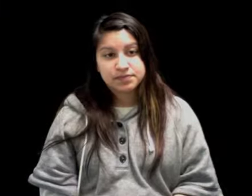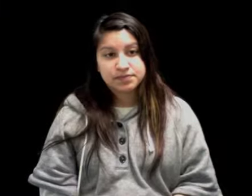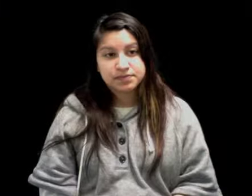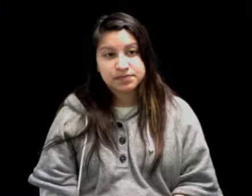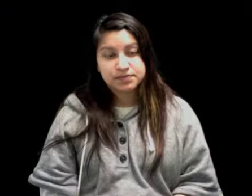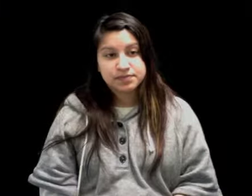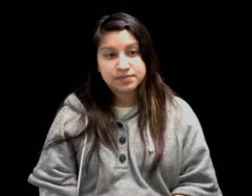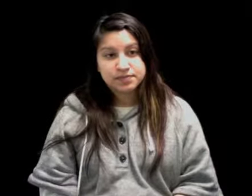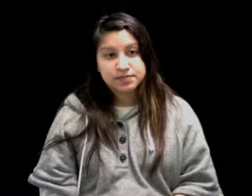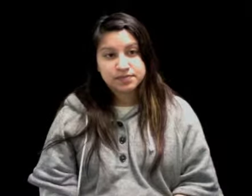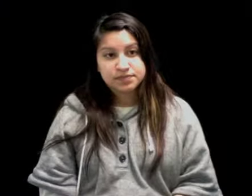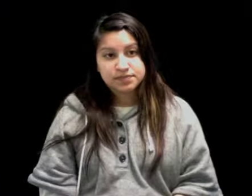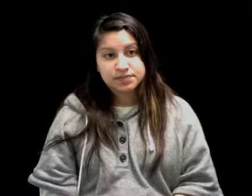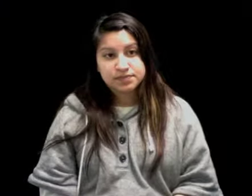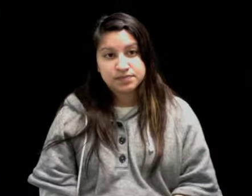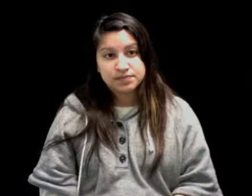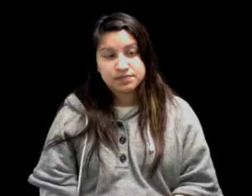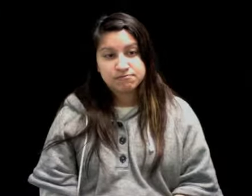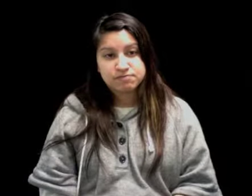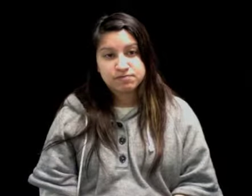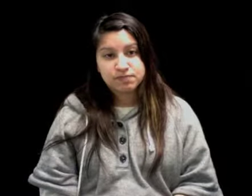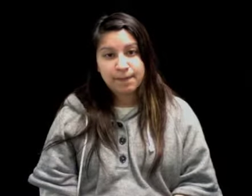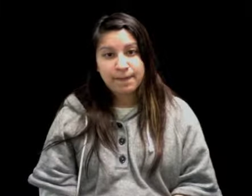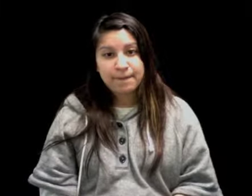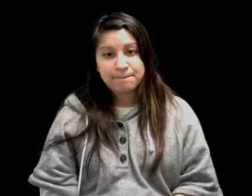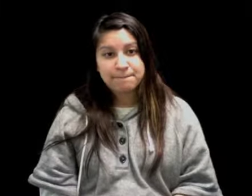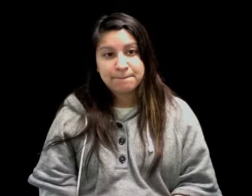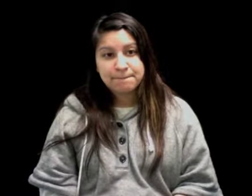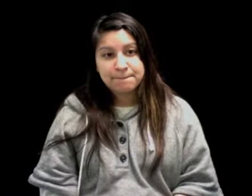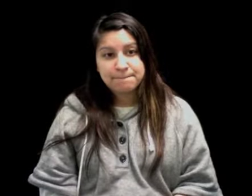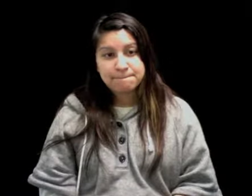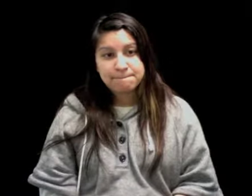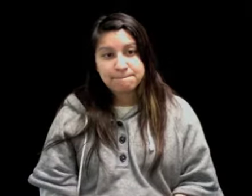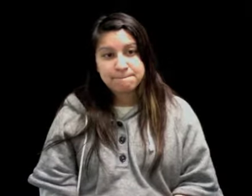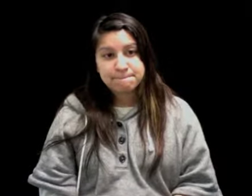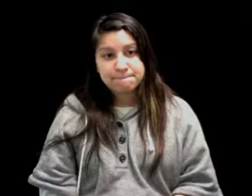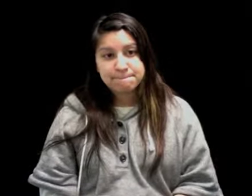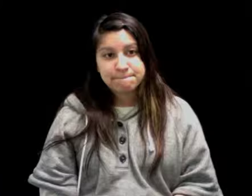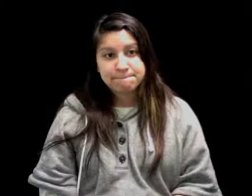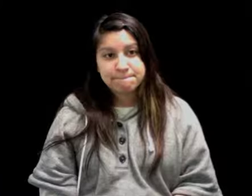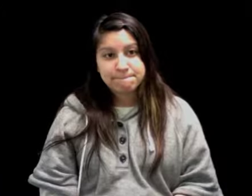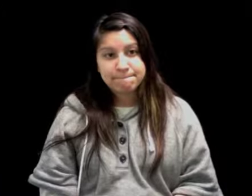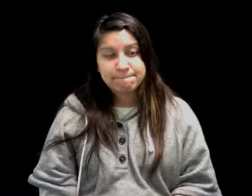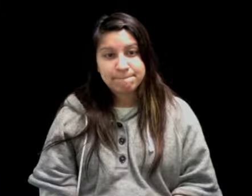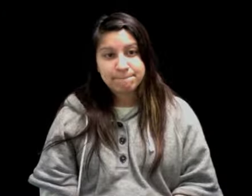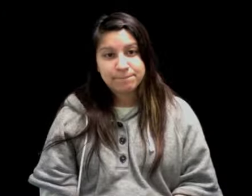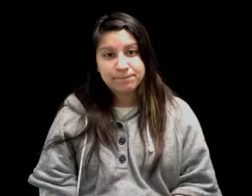of boundaries and what it means for teenagers to cross boundaries, both personal and cultural.